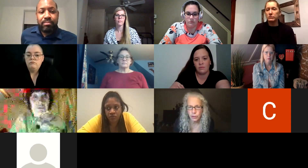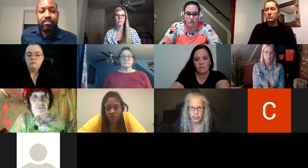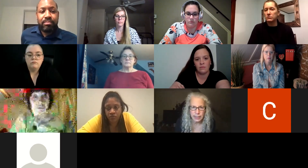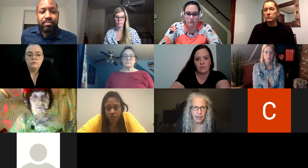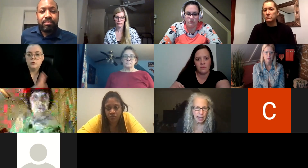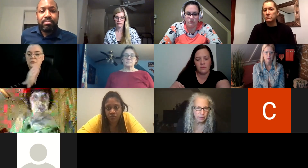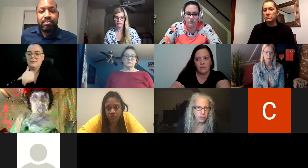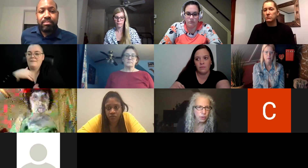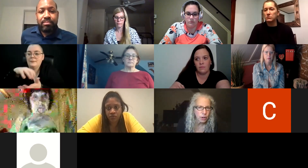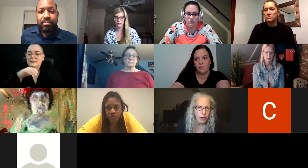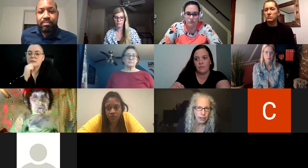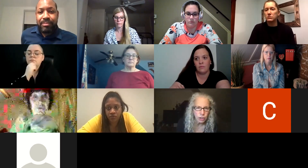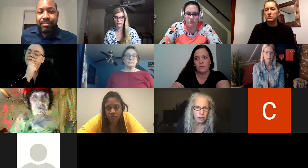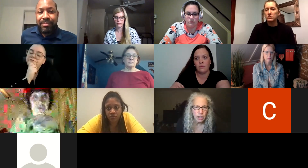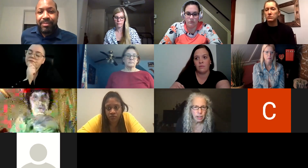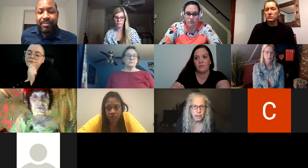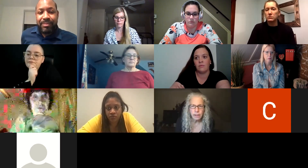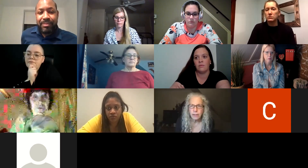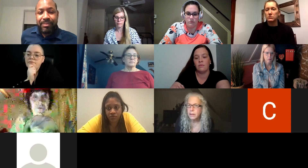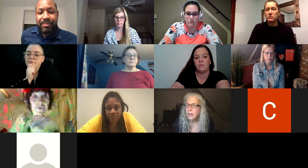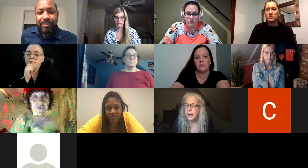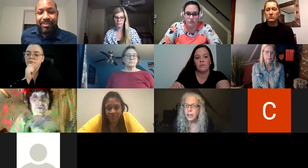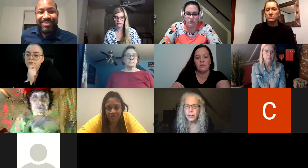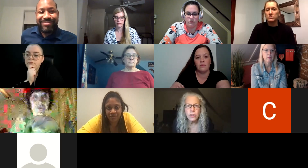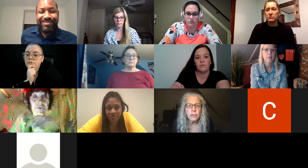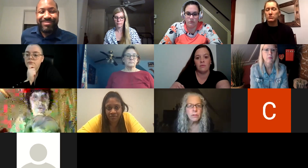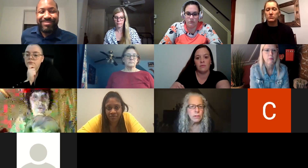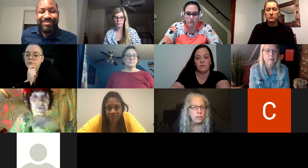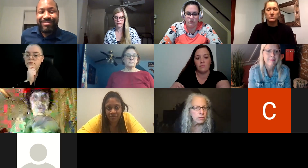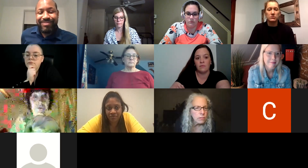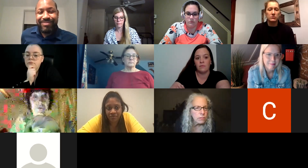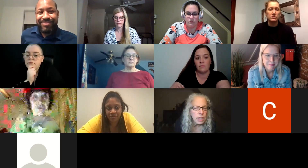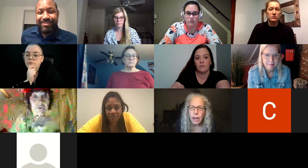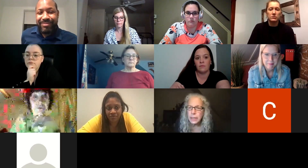states I have. So, okay, good. Any other comments?